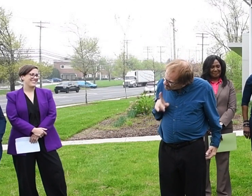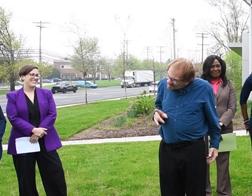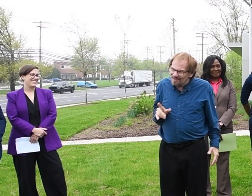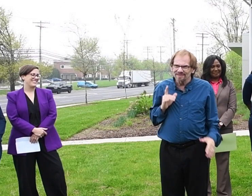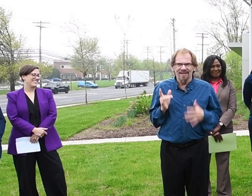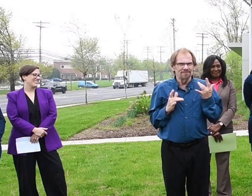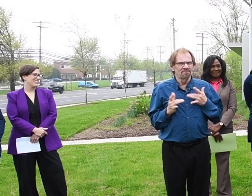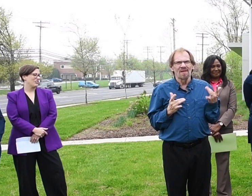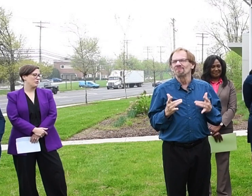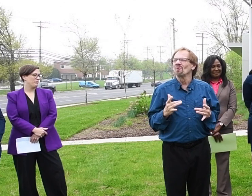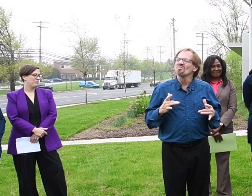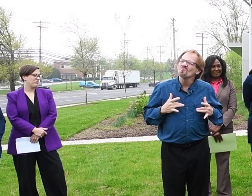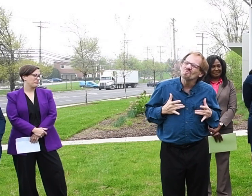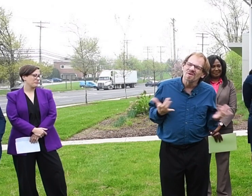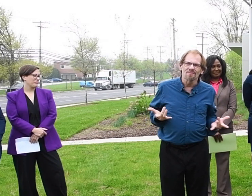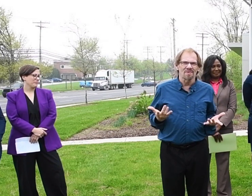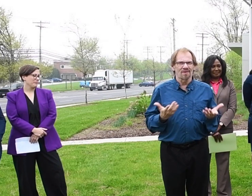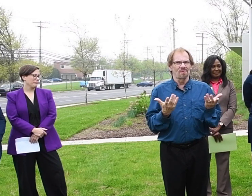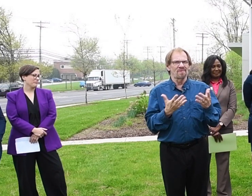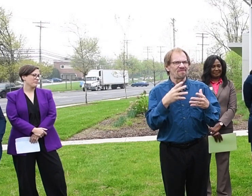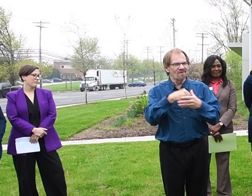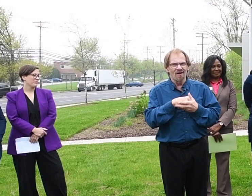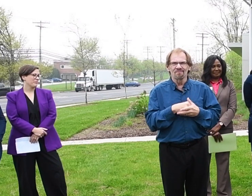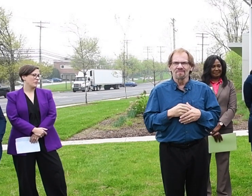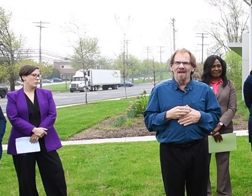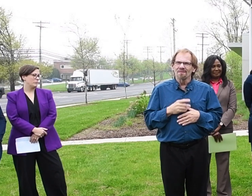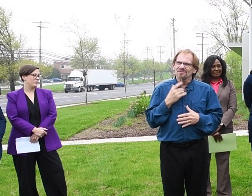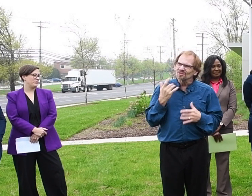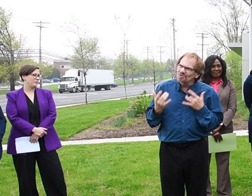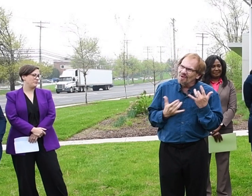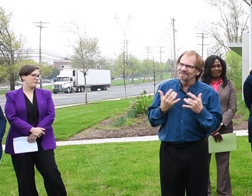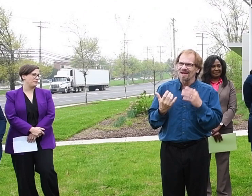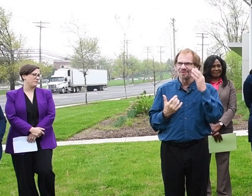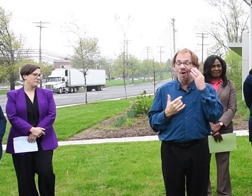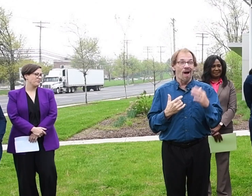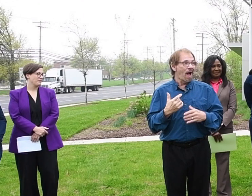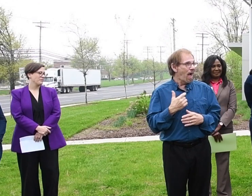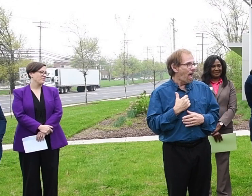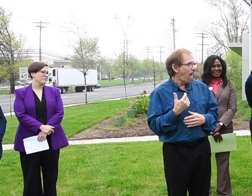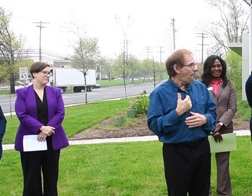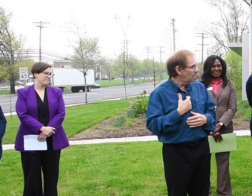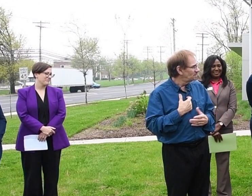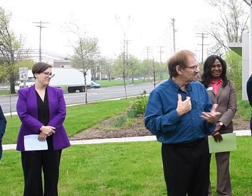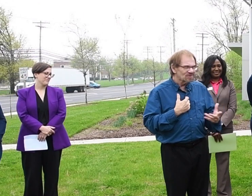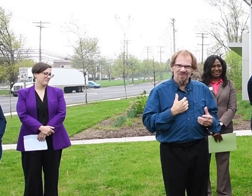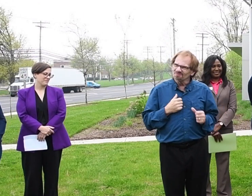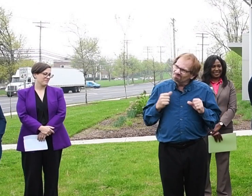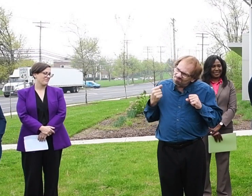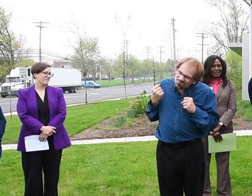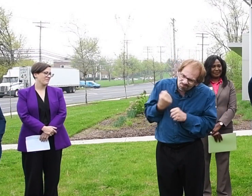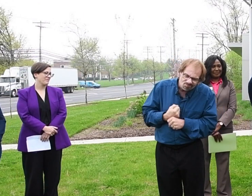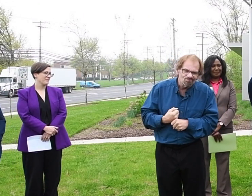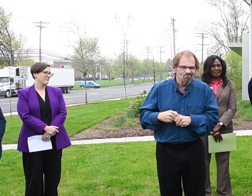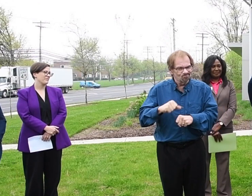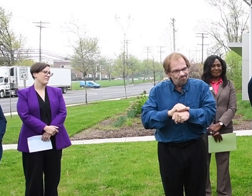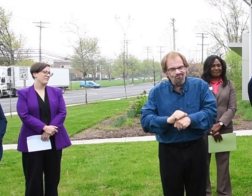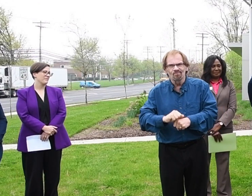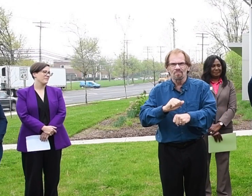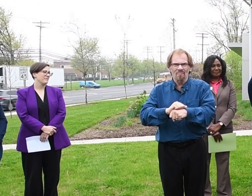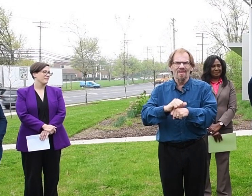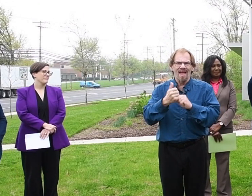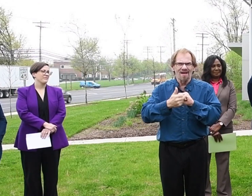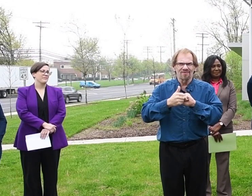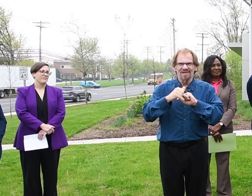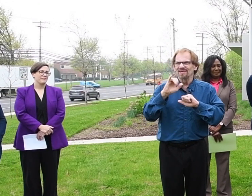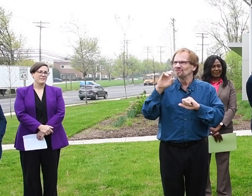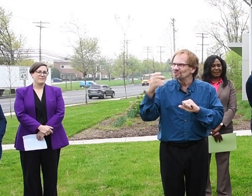am so delighted to be here and be part of it. I'm so delighted to know that I'm going to dog it every single inch of the way and know that that's not going to be too